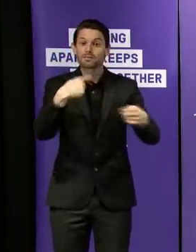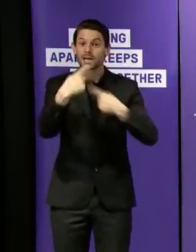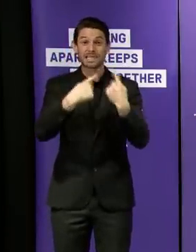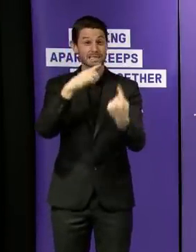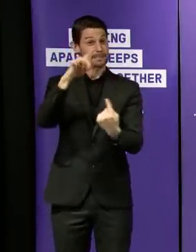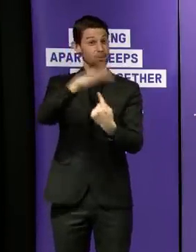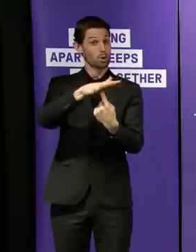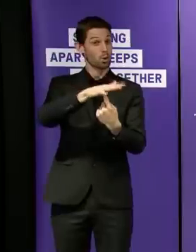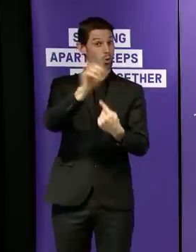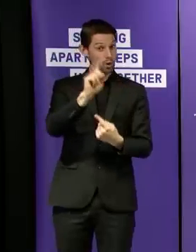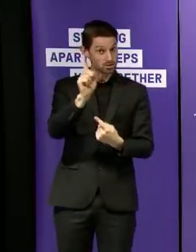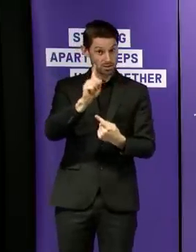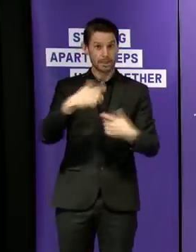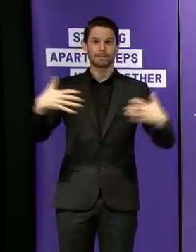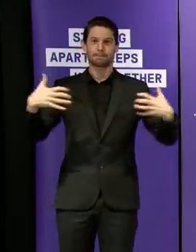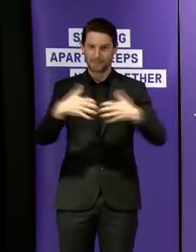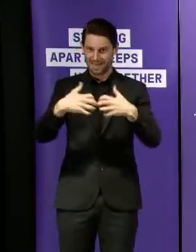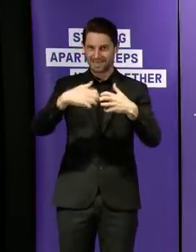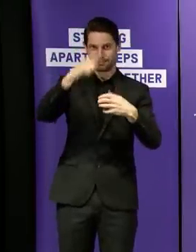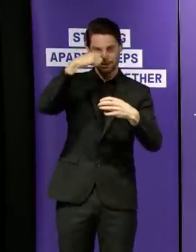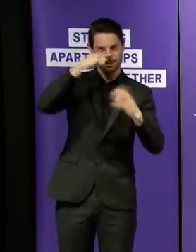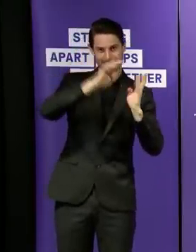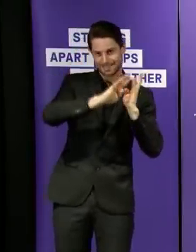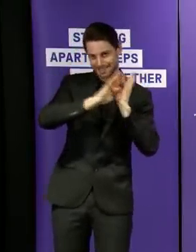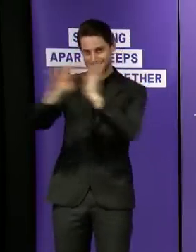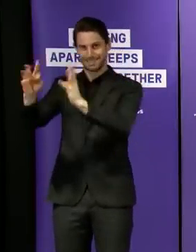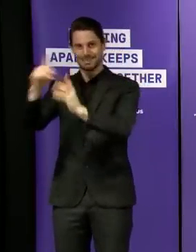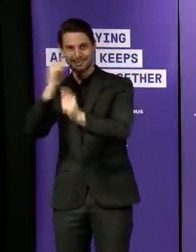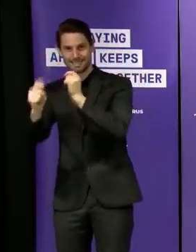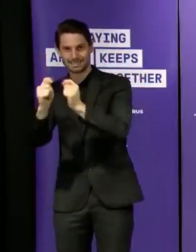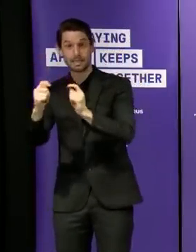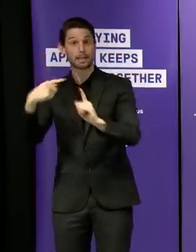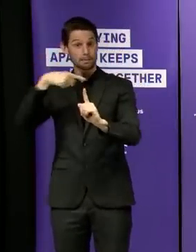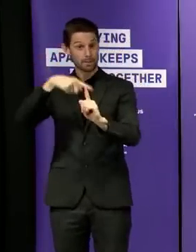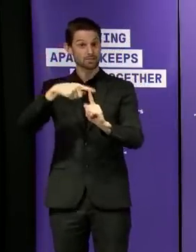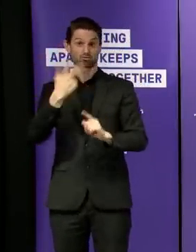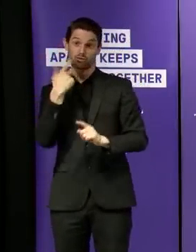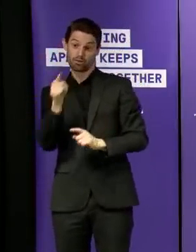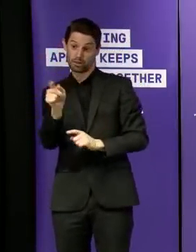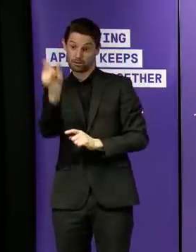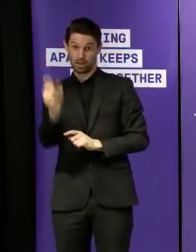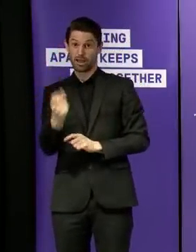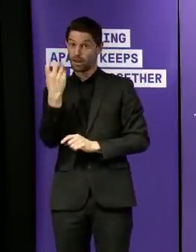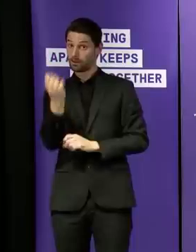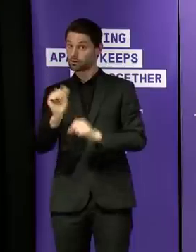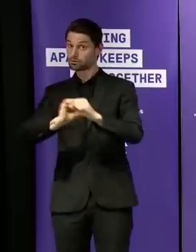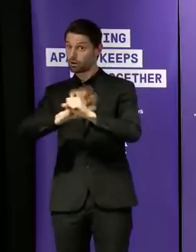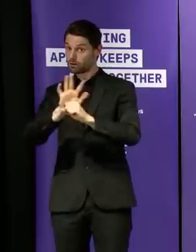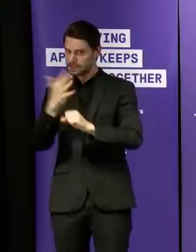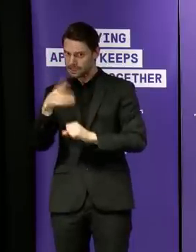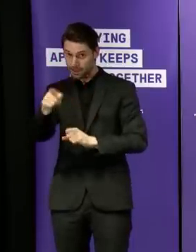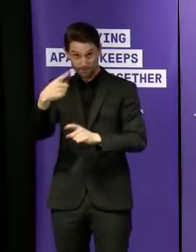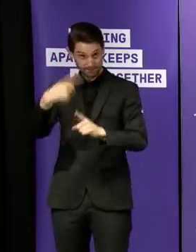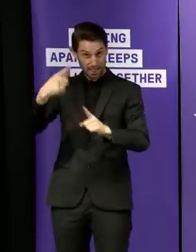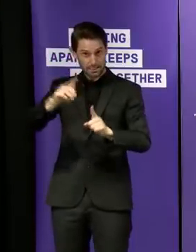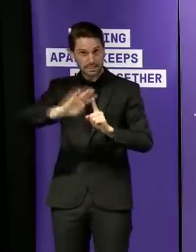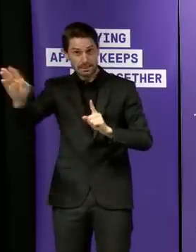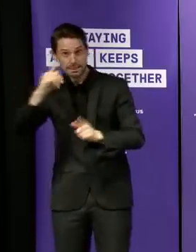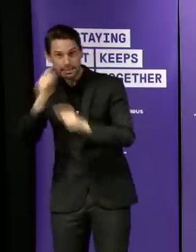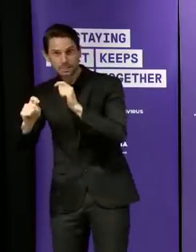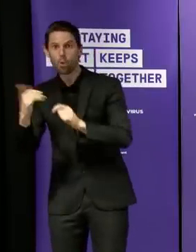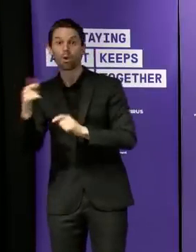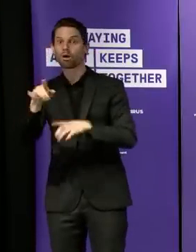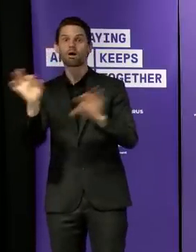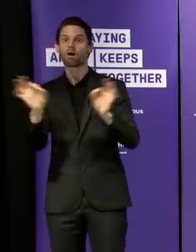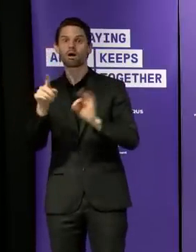tested, how quickly are they getting tested, and how many mystery cases are there. What's the story that sits behind every new